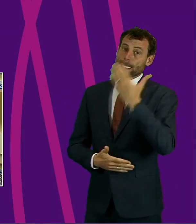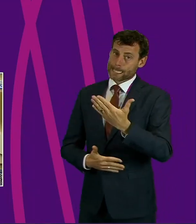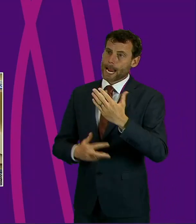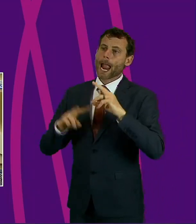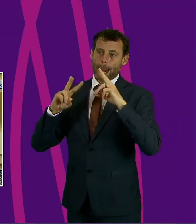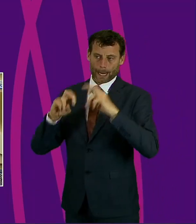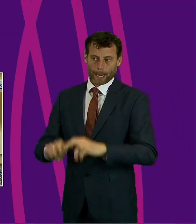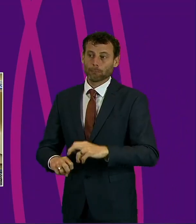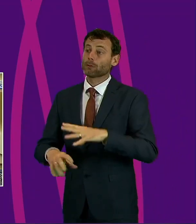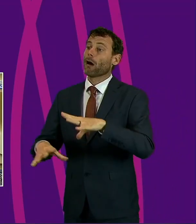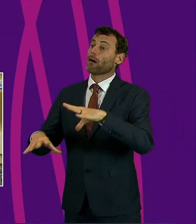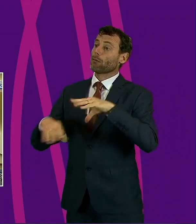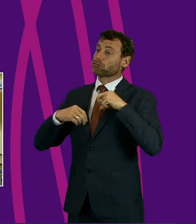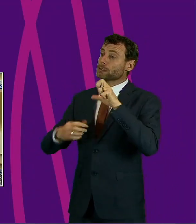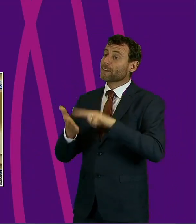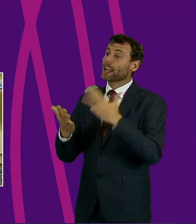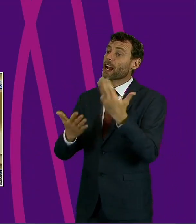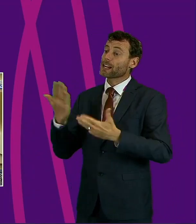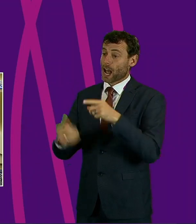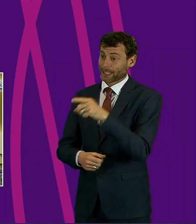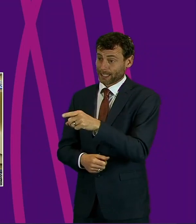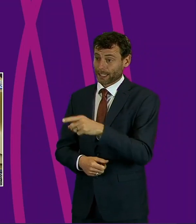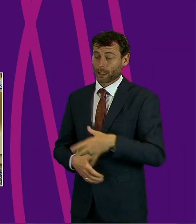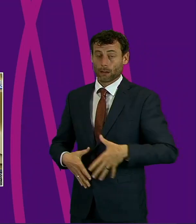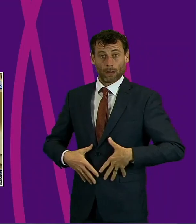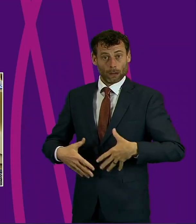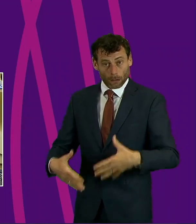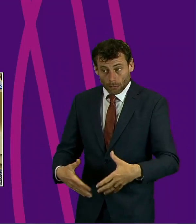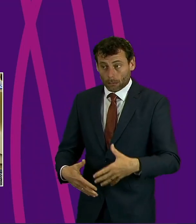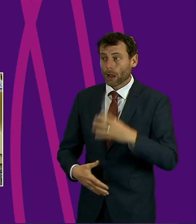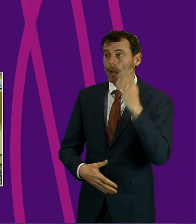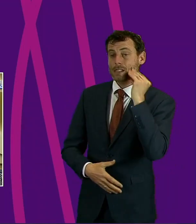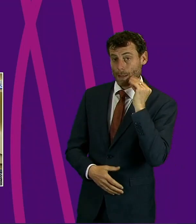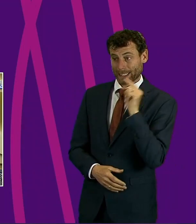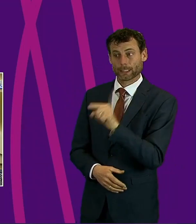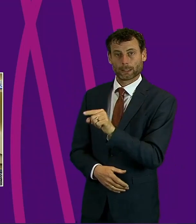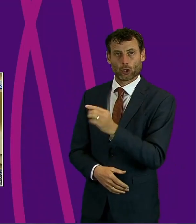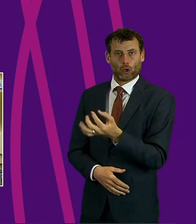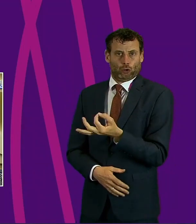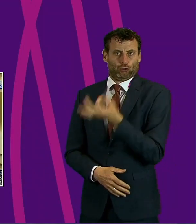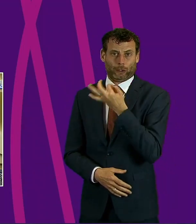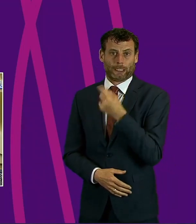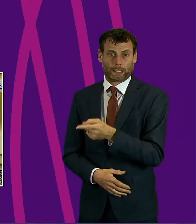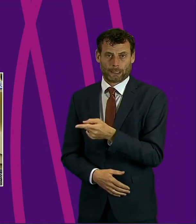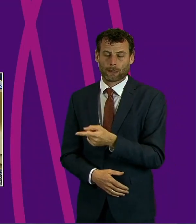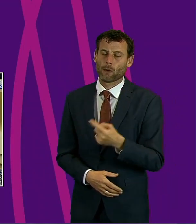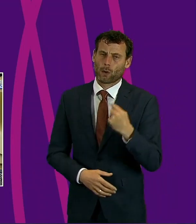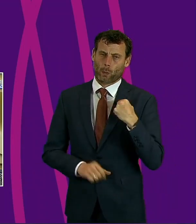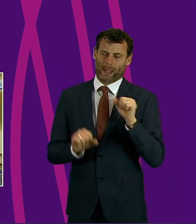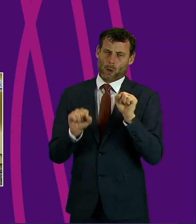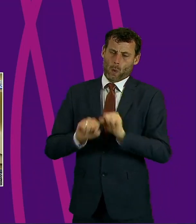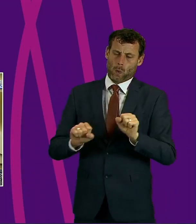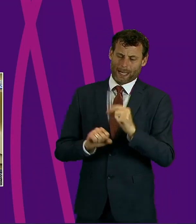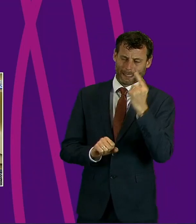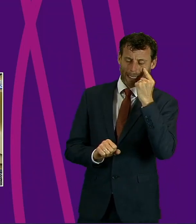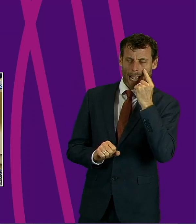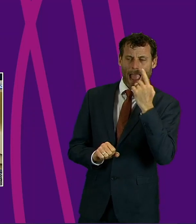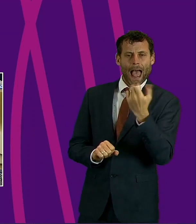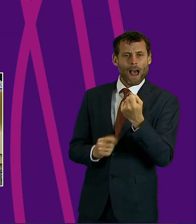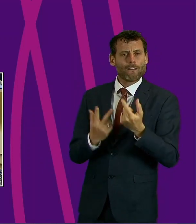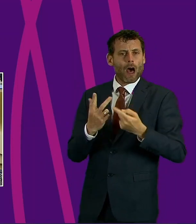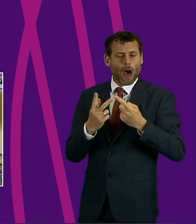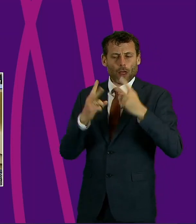and diabetes may be at risk of poorer health outcomes from COVID-19. A review looking at this and other potential factors has been conducted, and